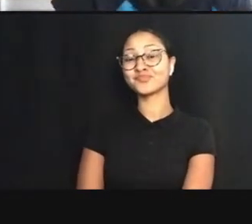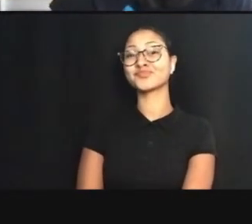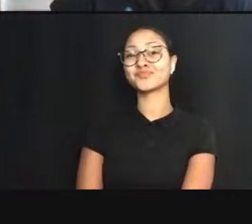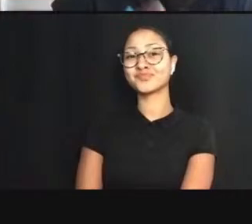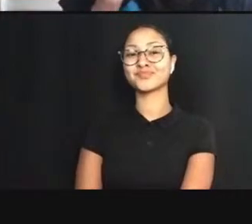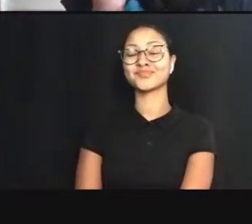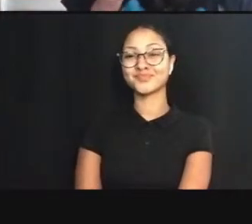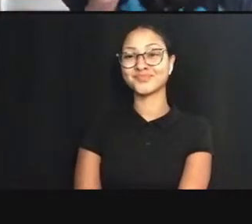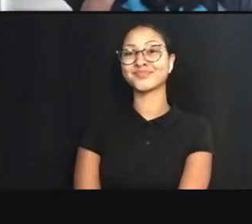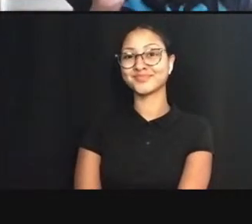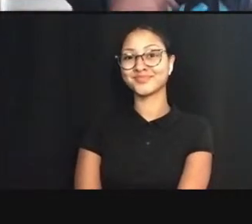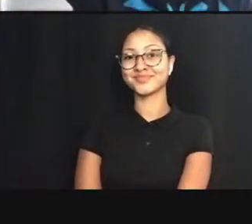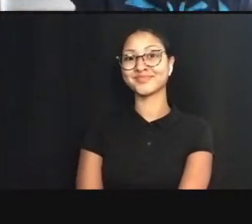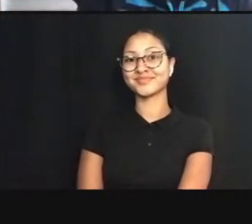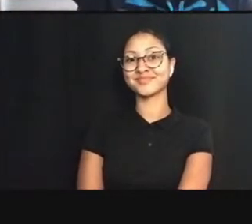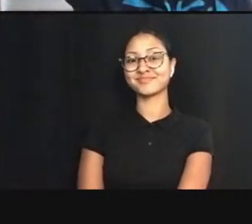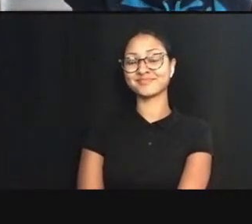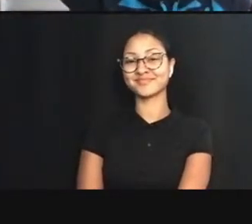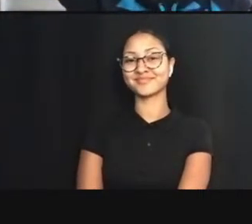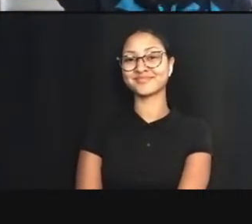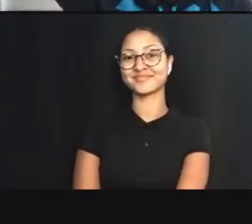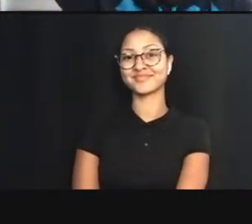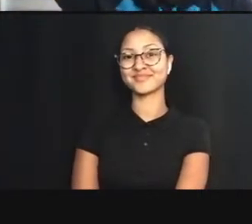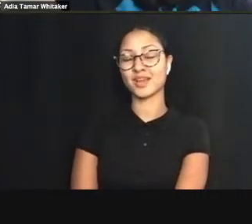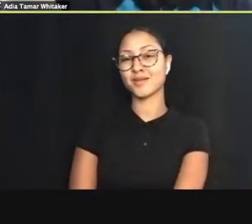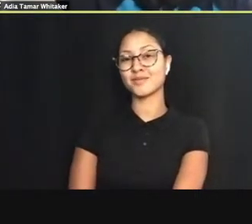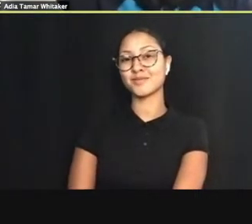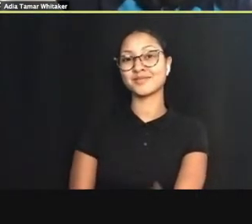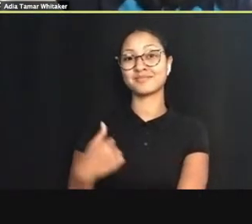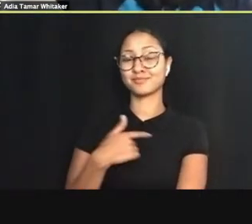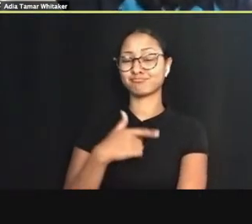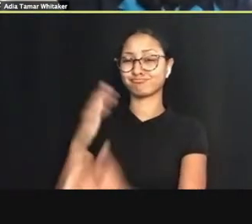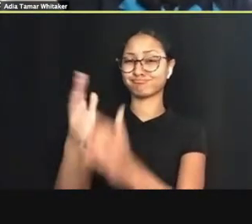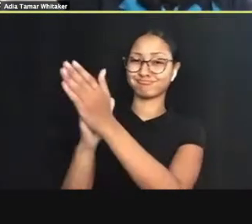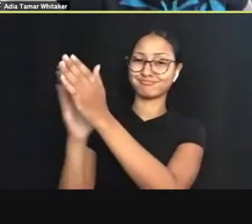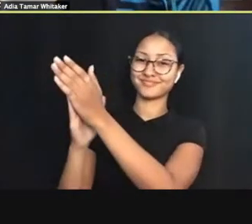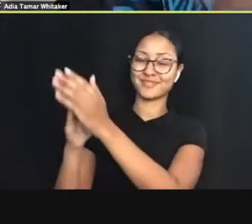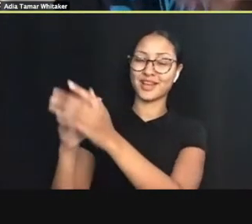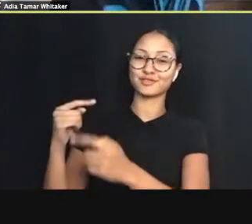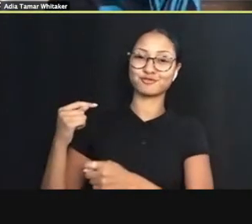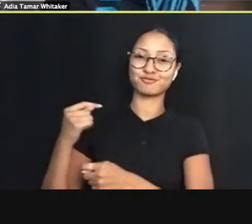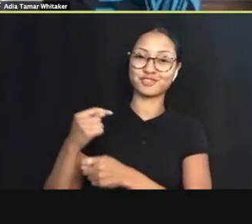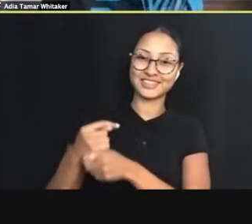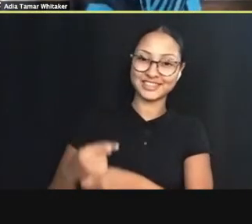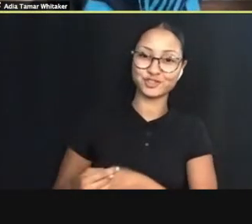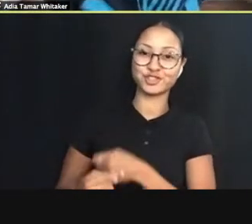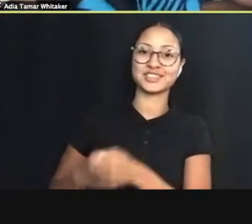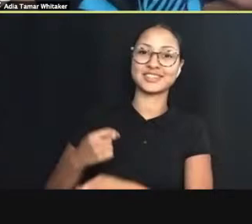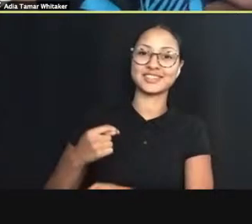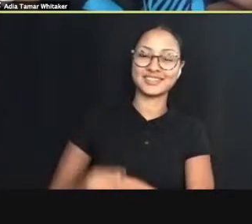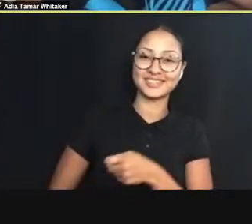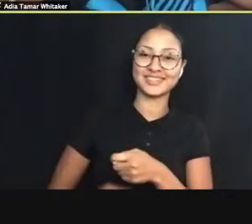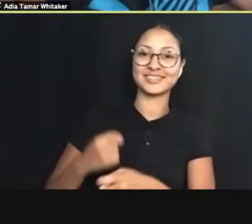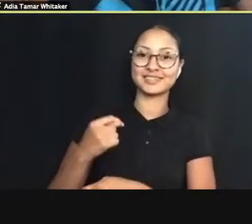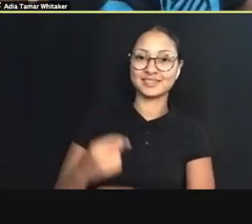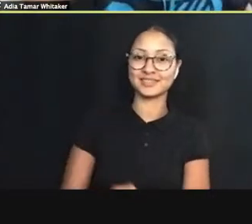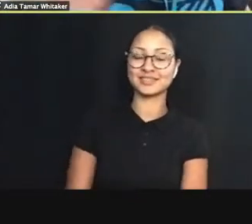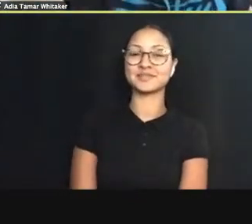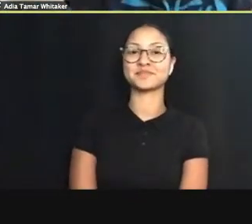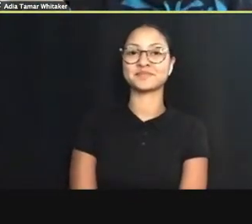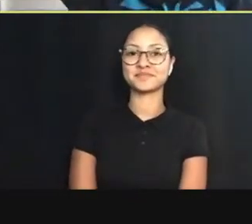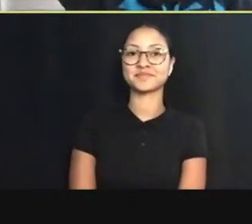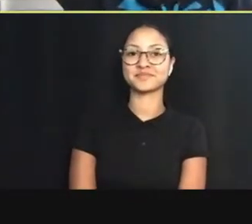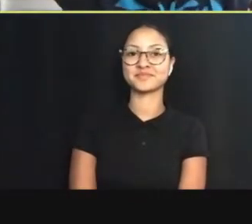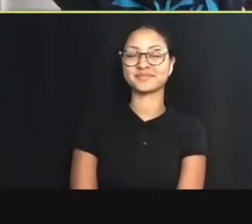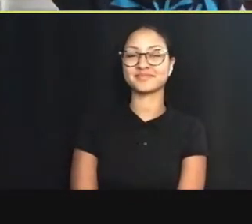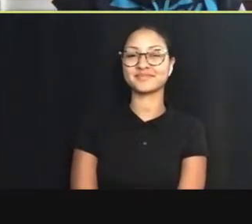Yeah. Like, big up to tradition, though. Like, it provides us with an anchor, right? So we don't just float away into the cosmos of the talking